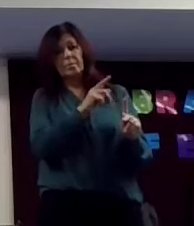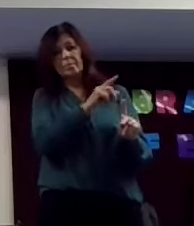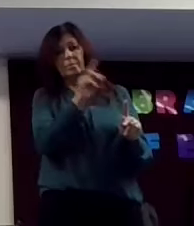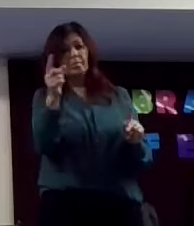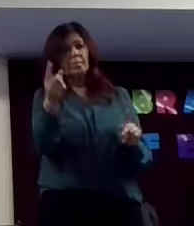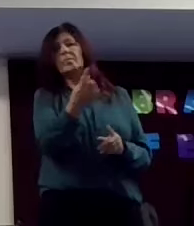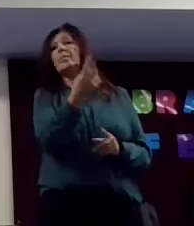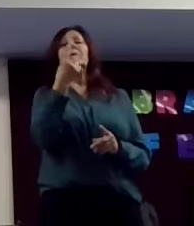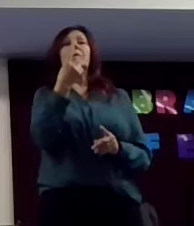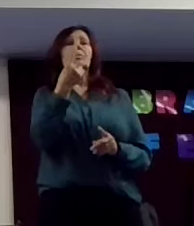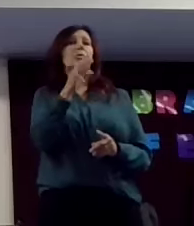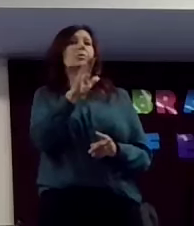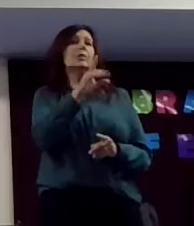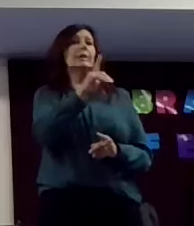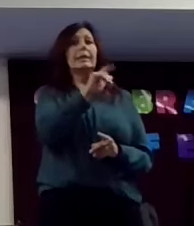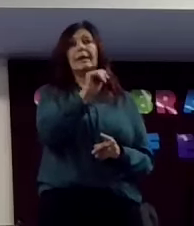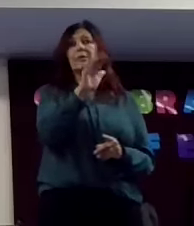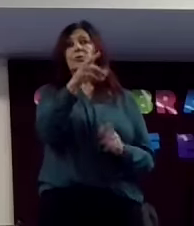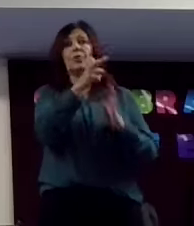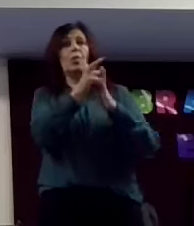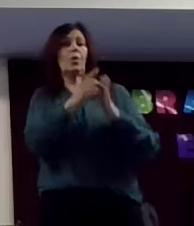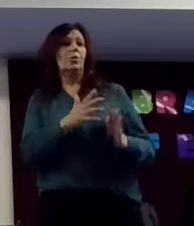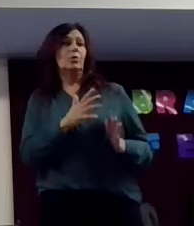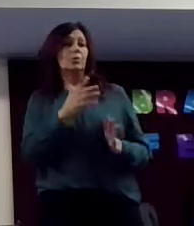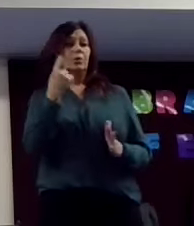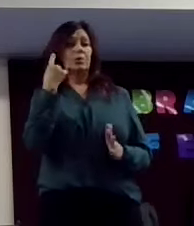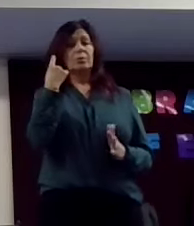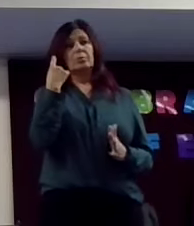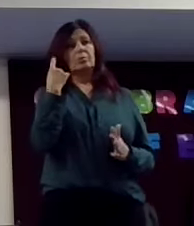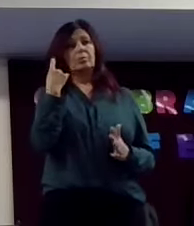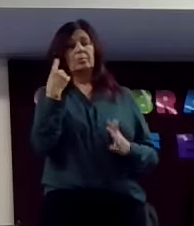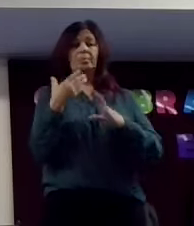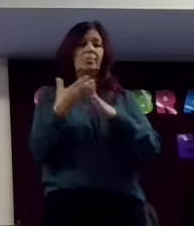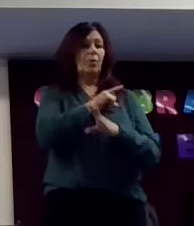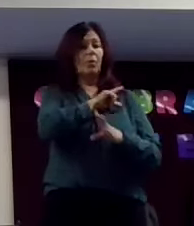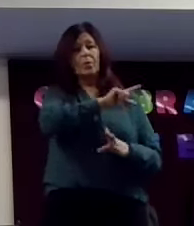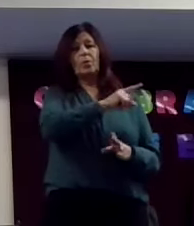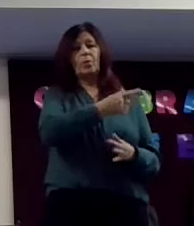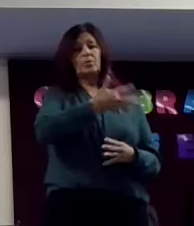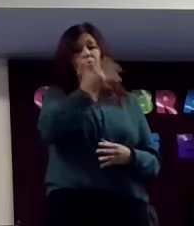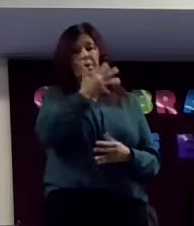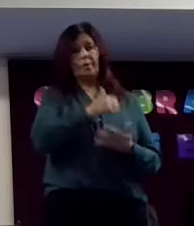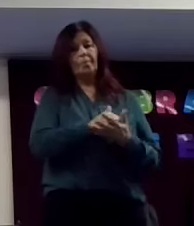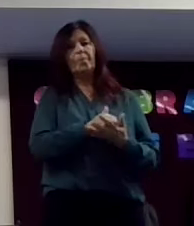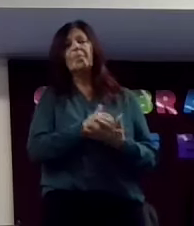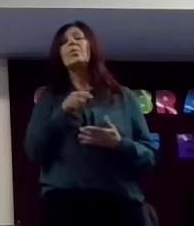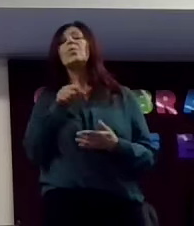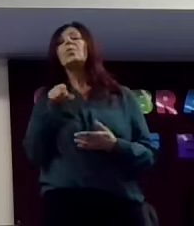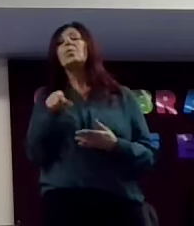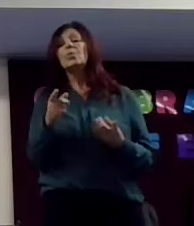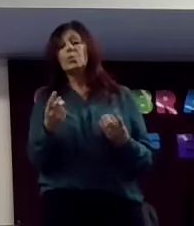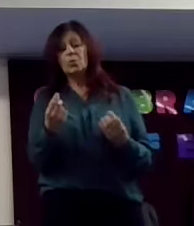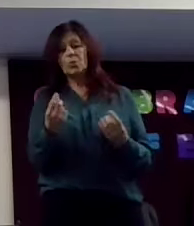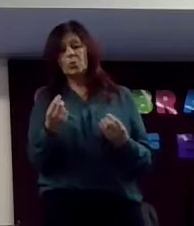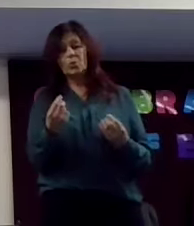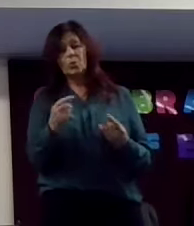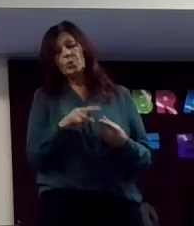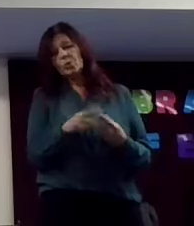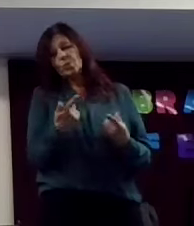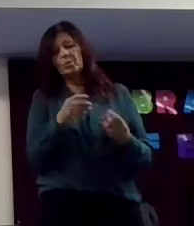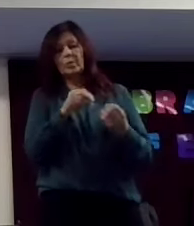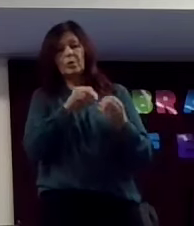your lawyers and DOs for the end of these jails. What are you guys doing to, I